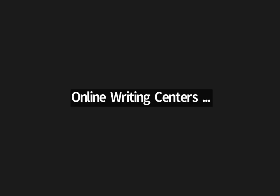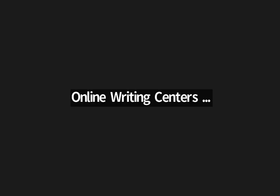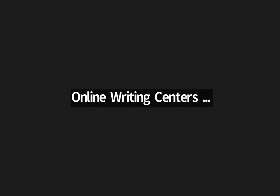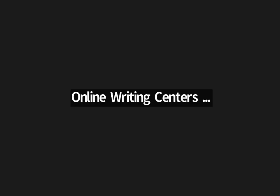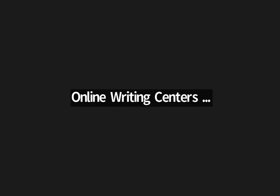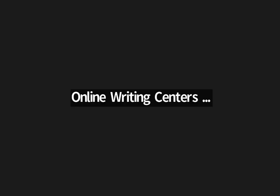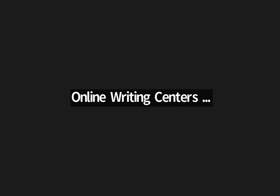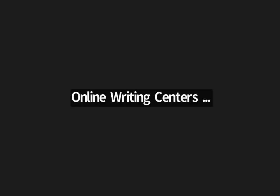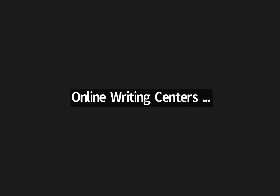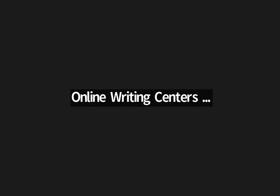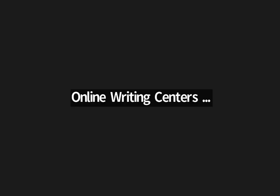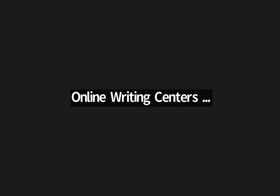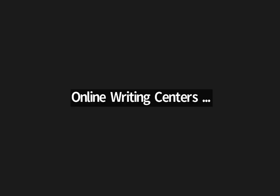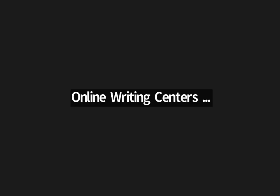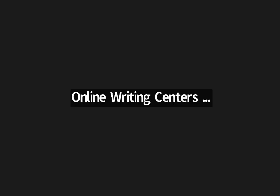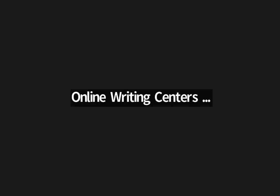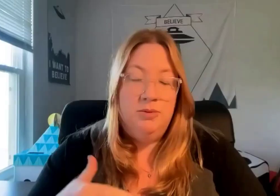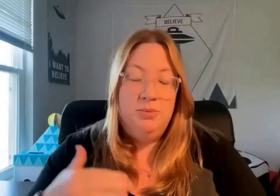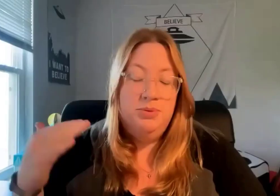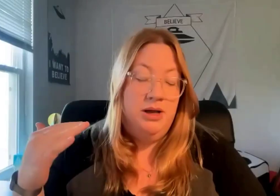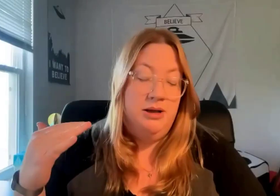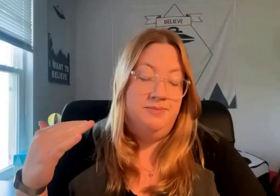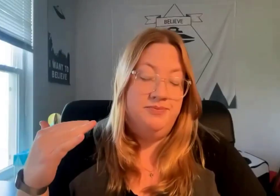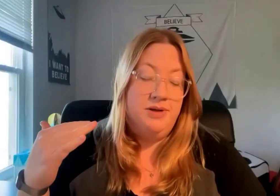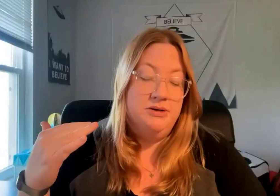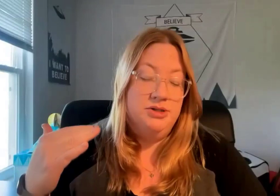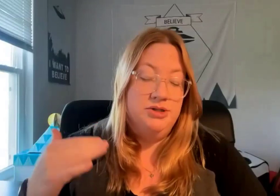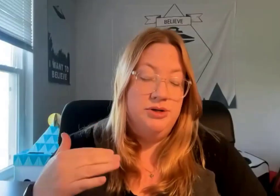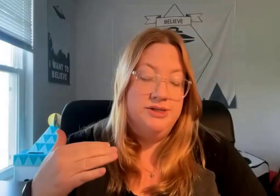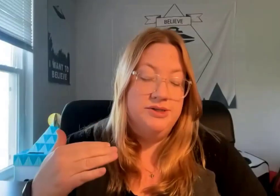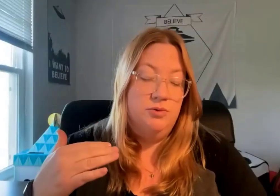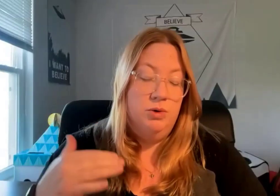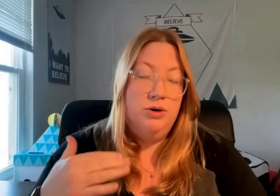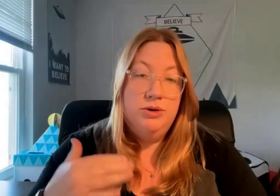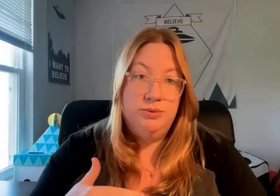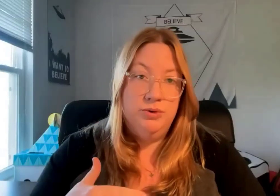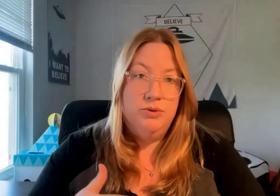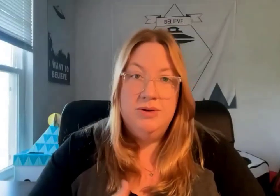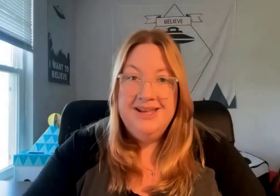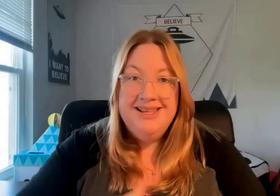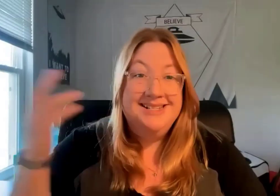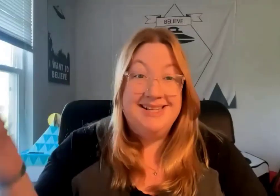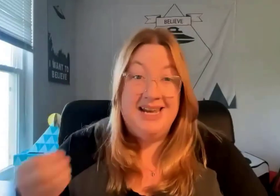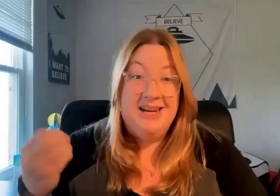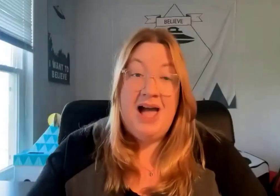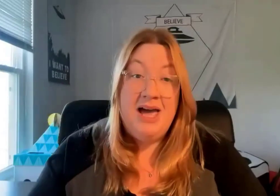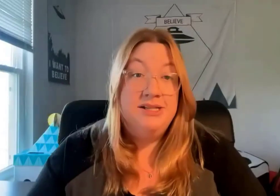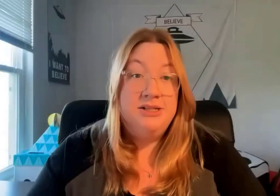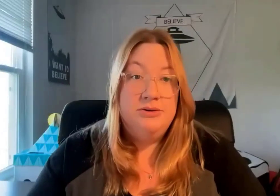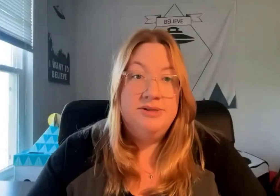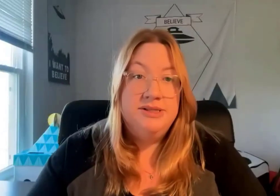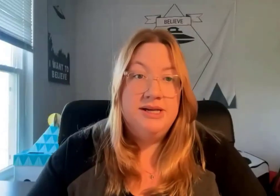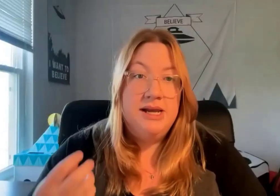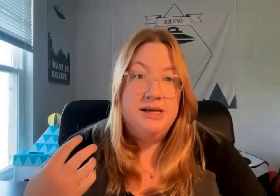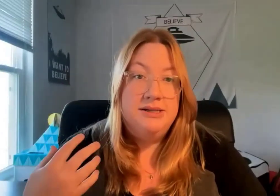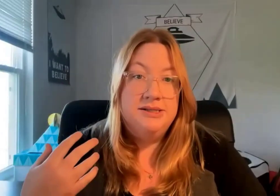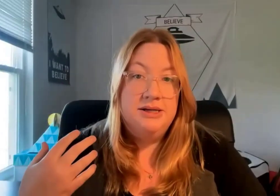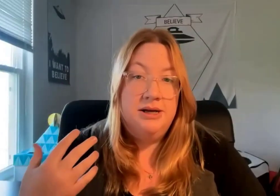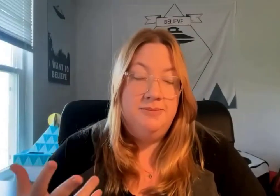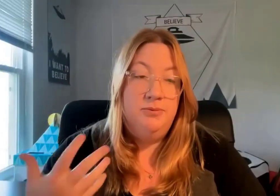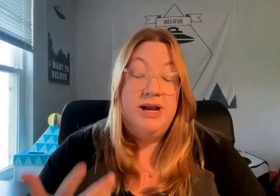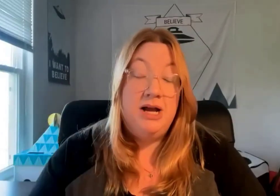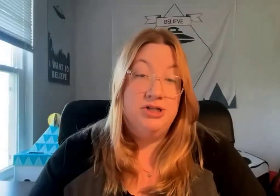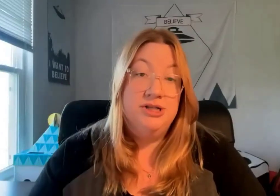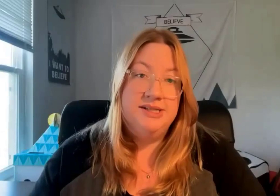general are positioned to help students work through these negative attitudes